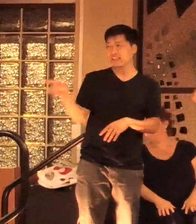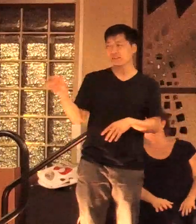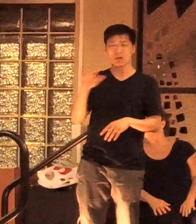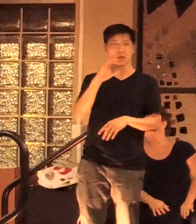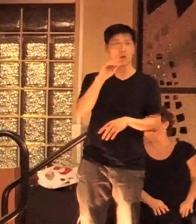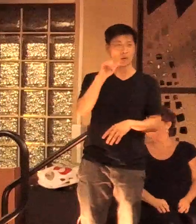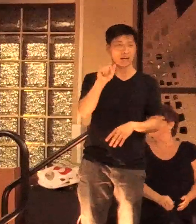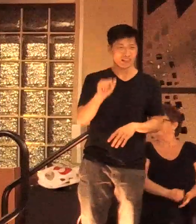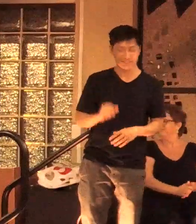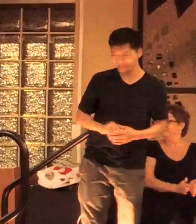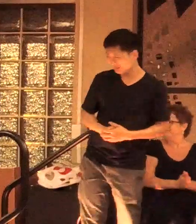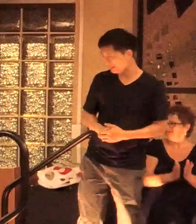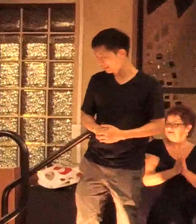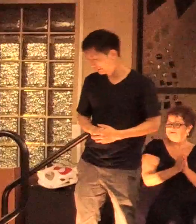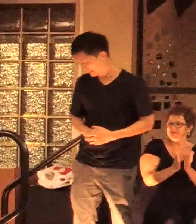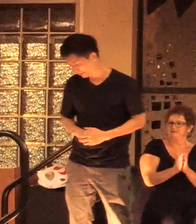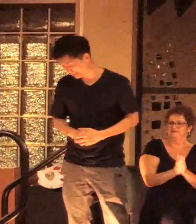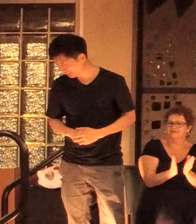Coda.